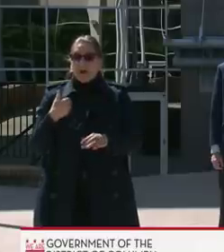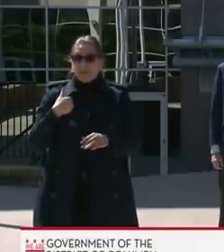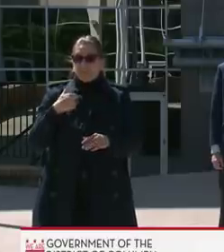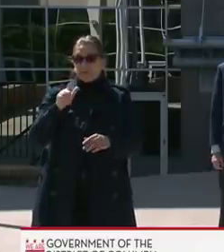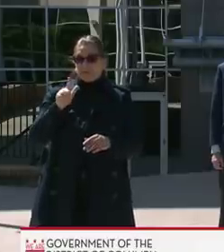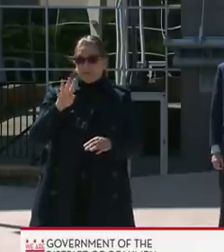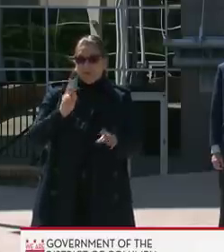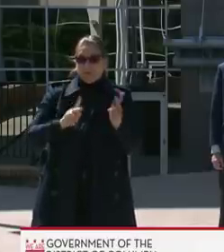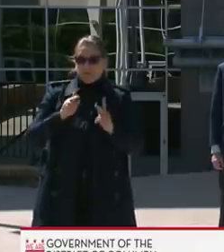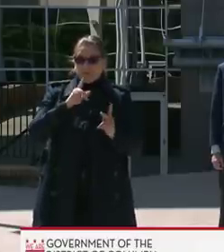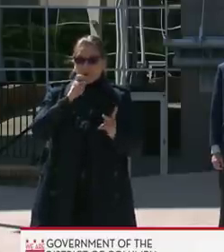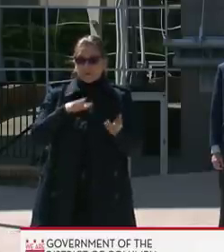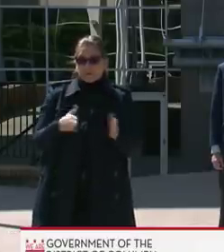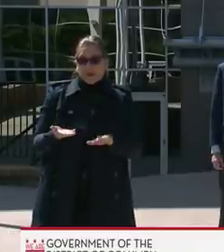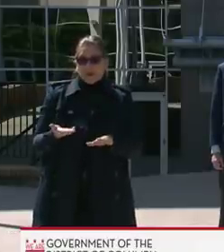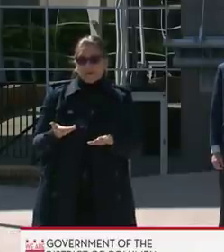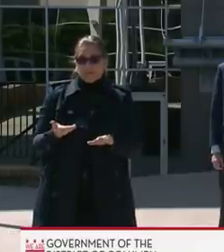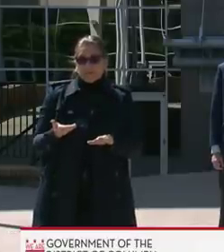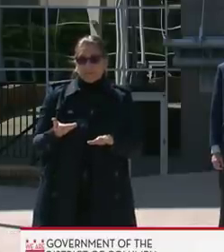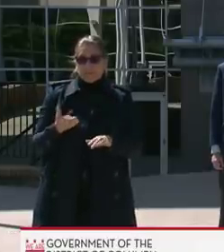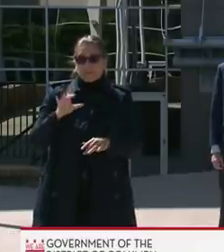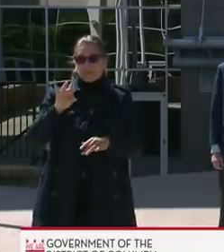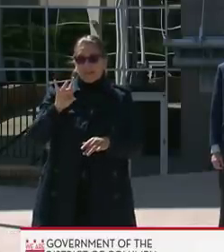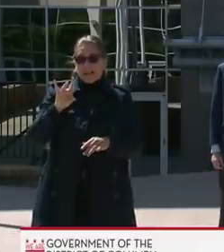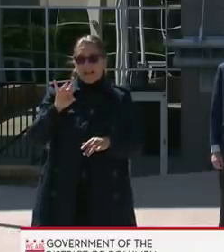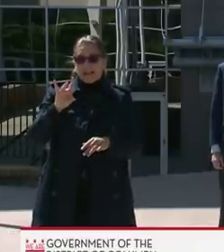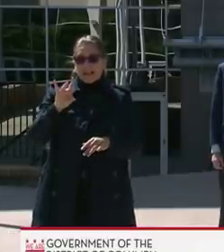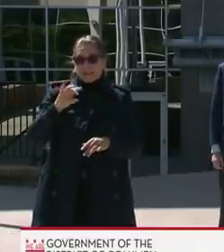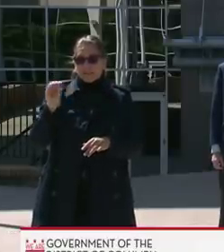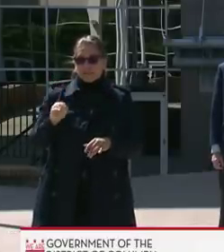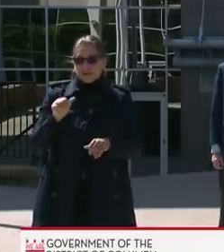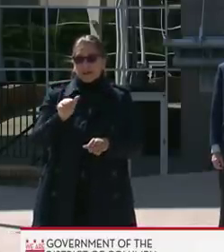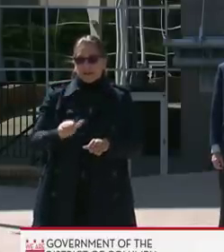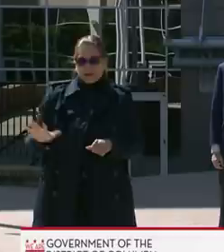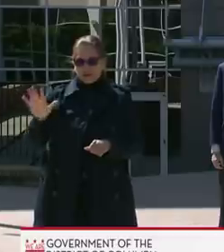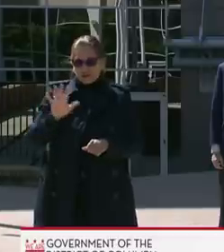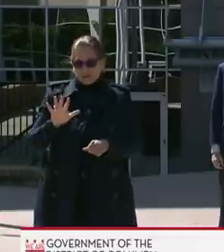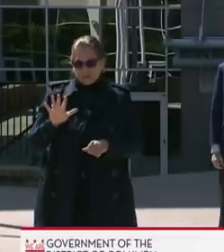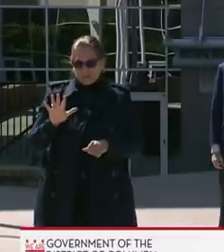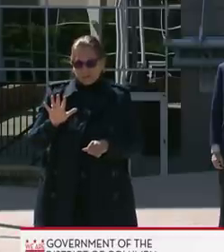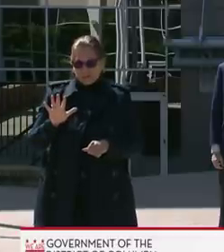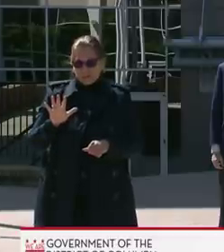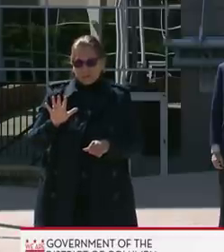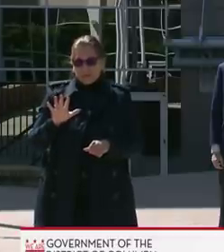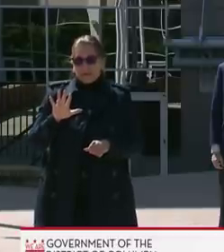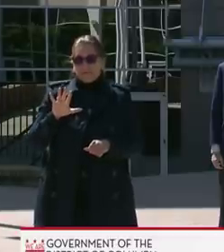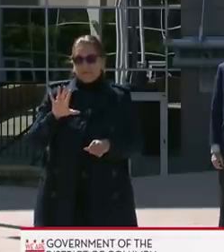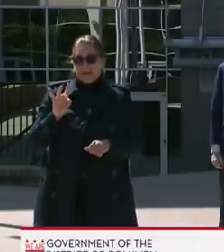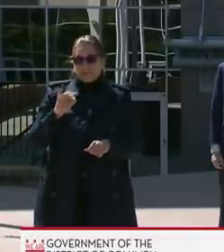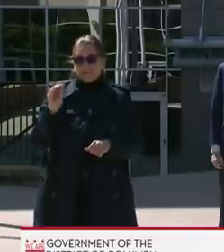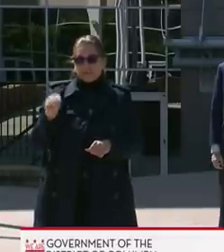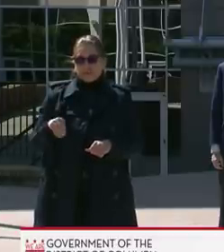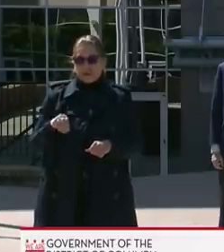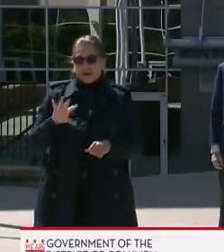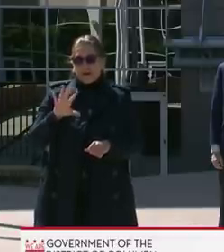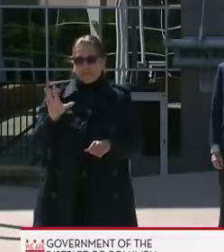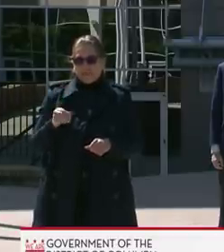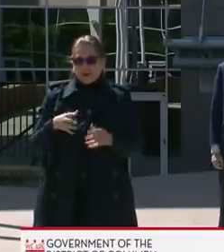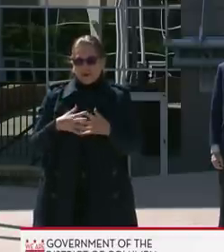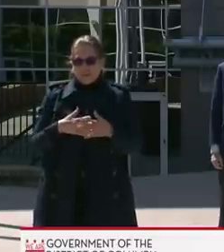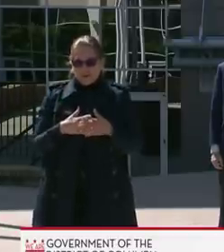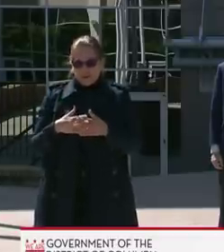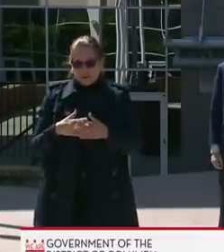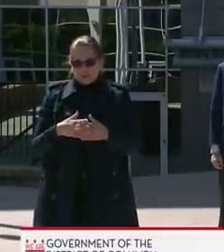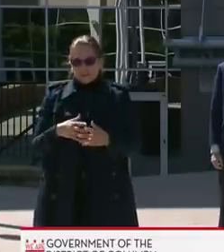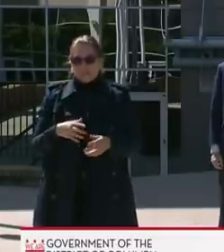lives. 8% of them are Asian, 58% are African American, 8%